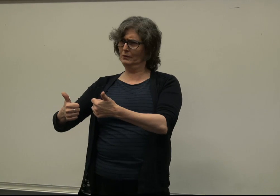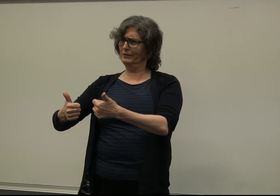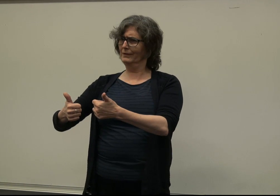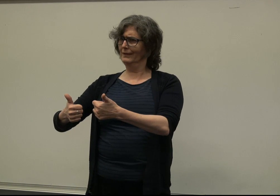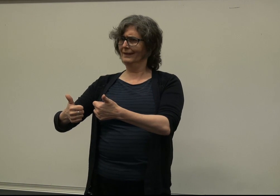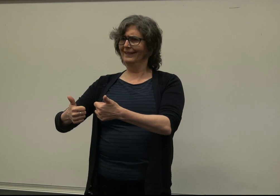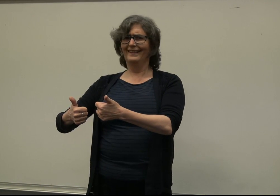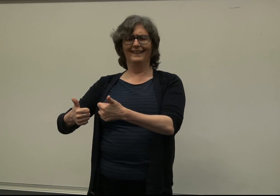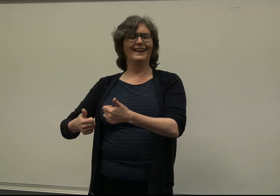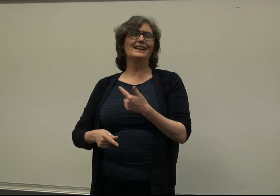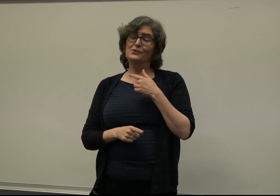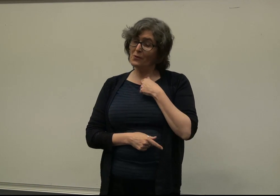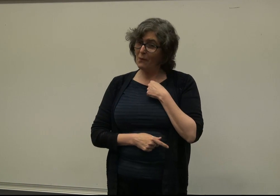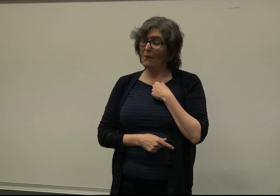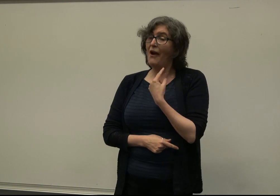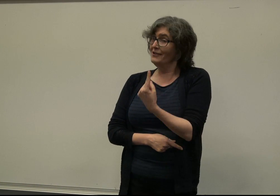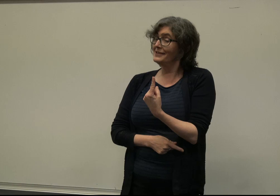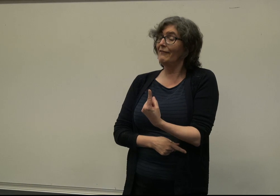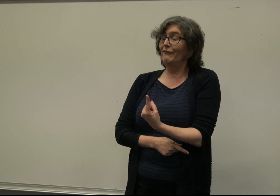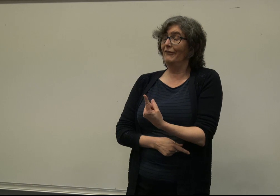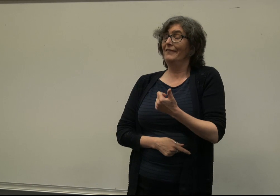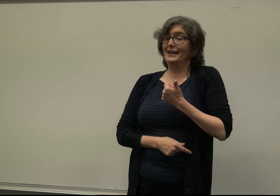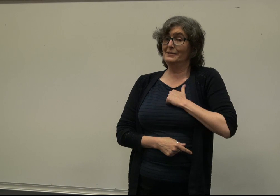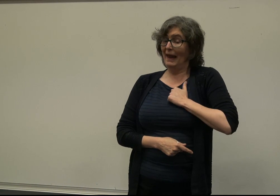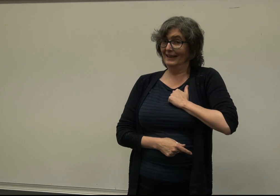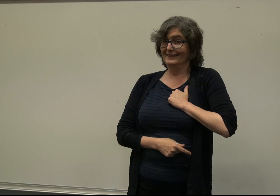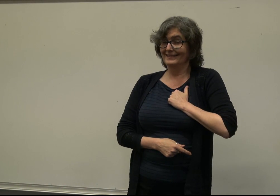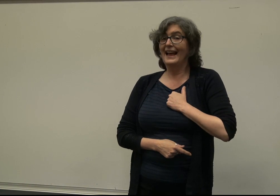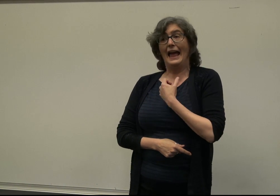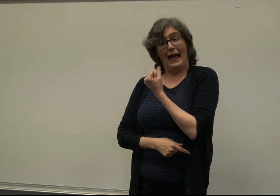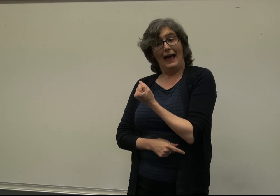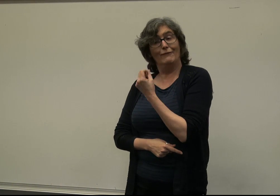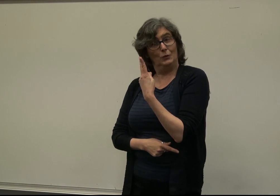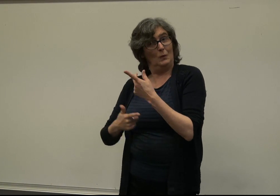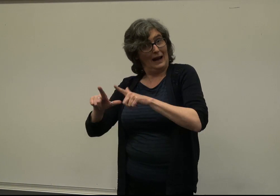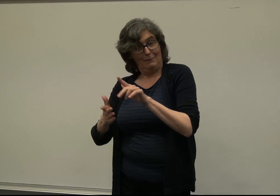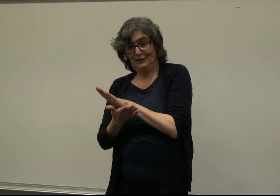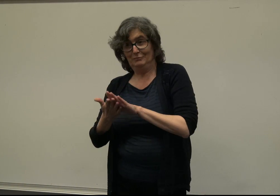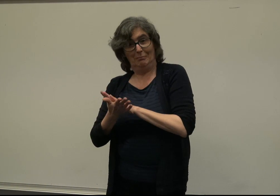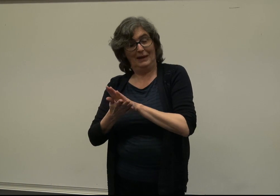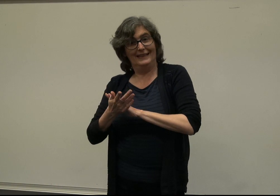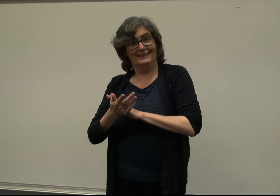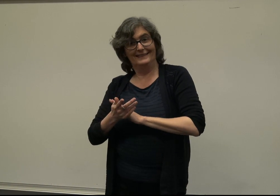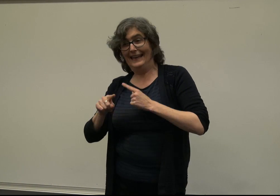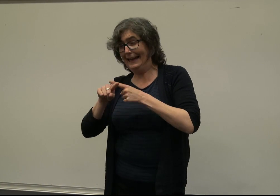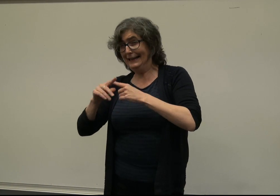the expectation was that if there is another language, you can't be that good at English.